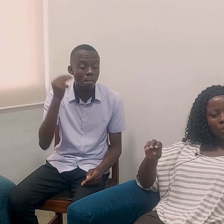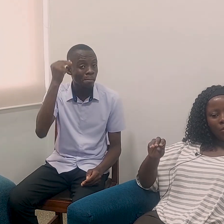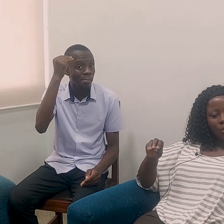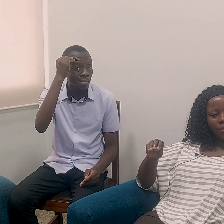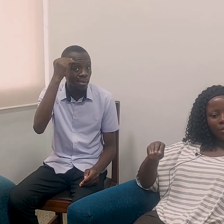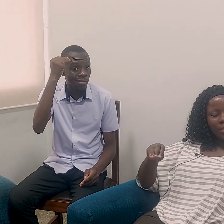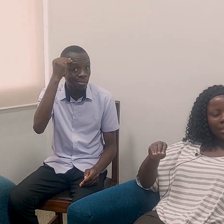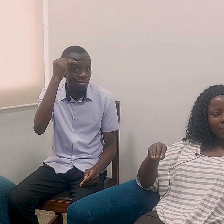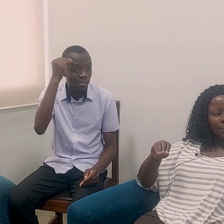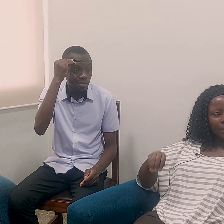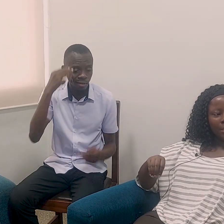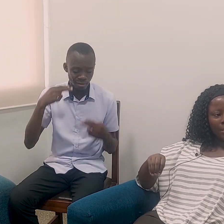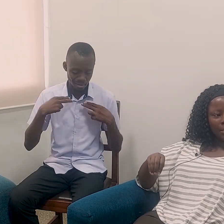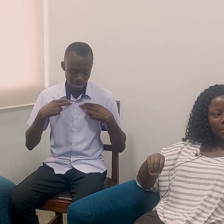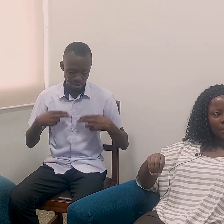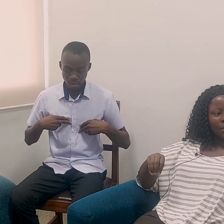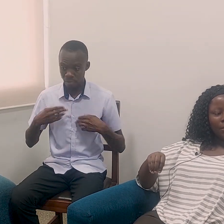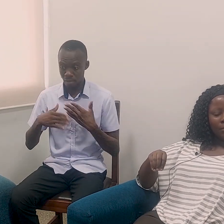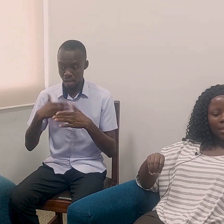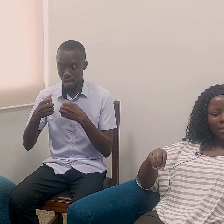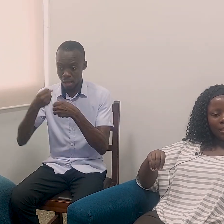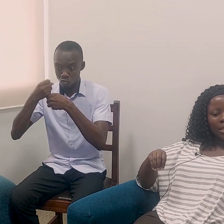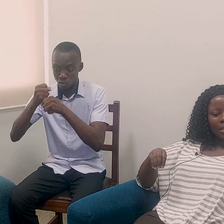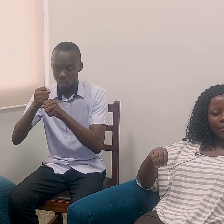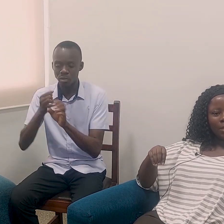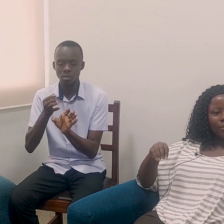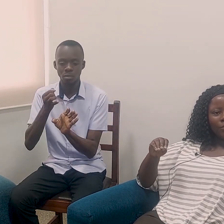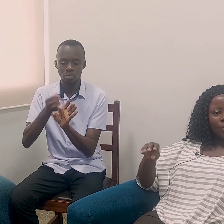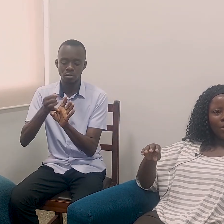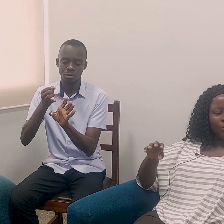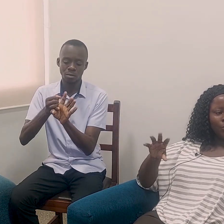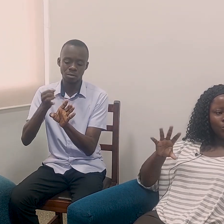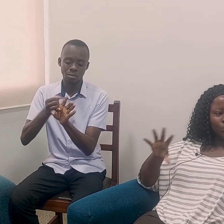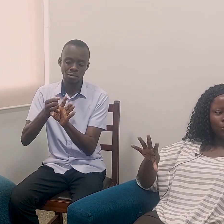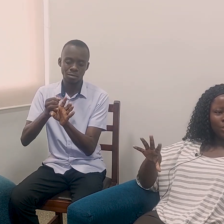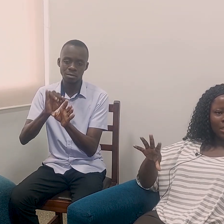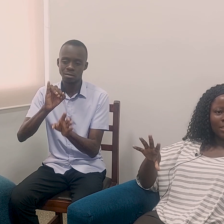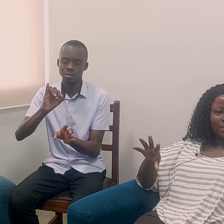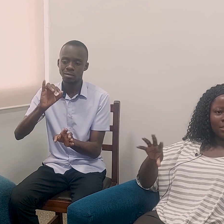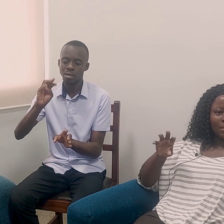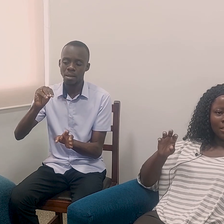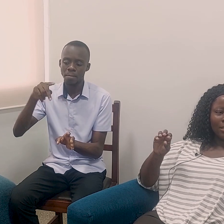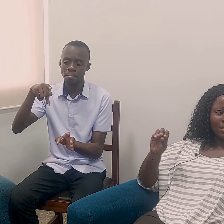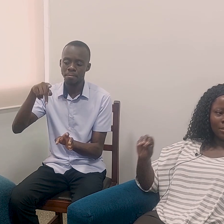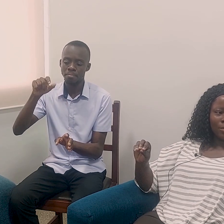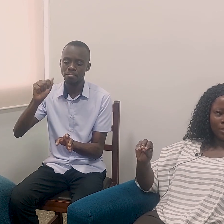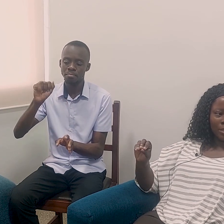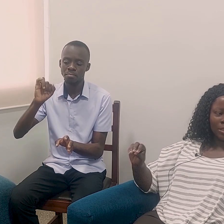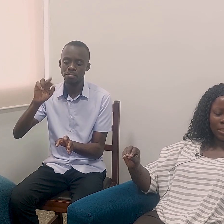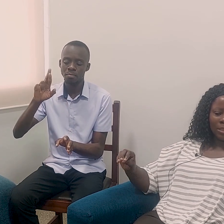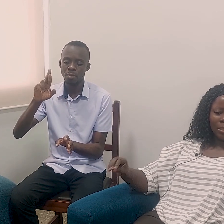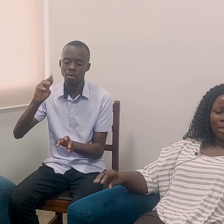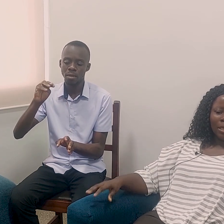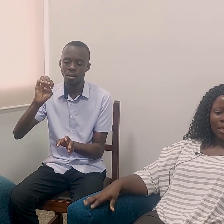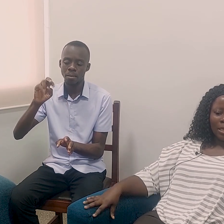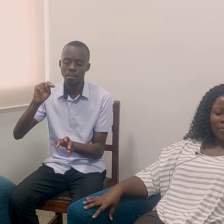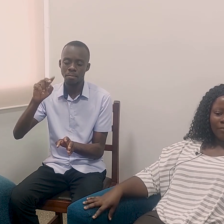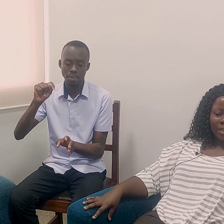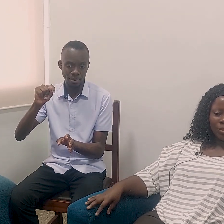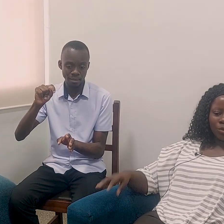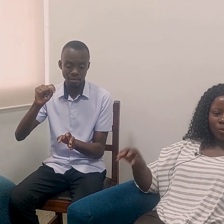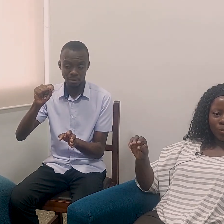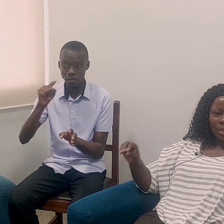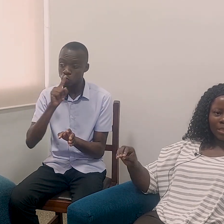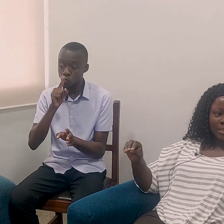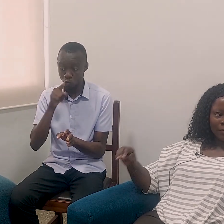conditions always creates an impairment, right? That's as part of why we would know that it is a condition. It